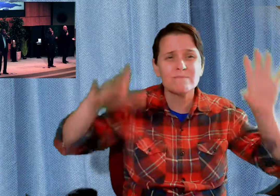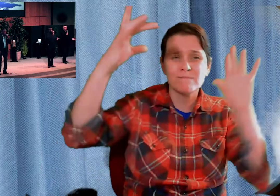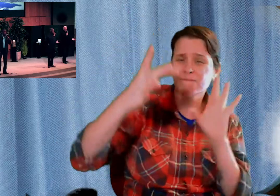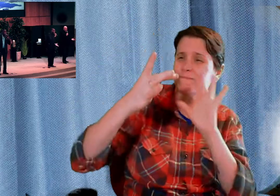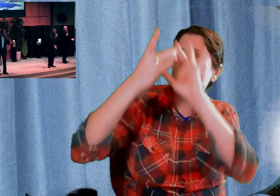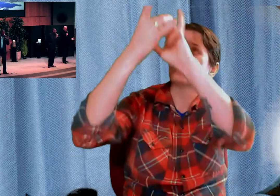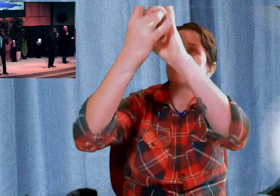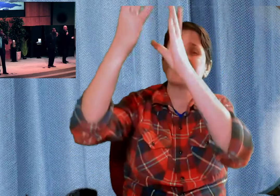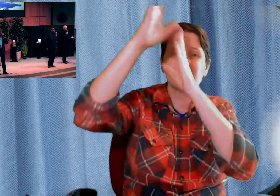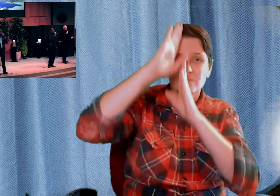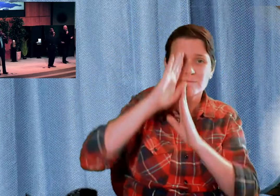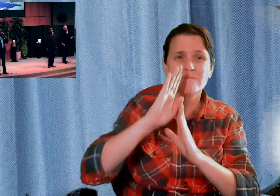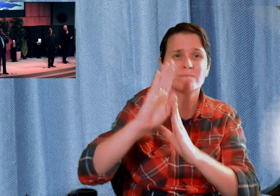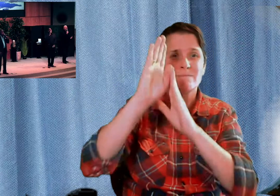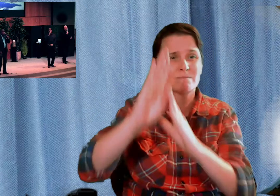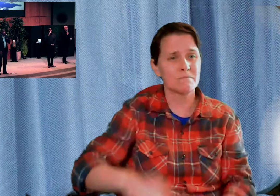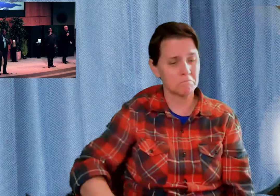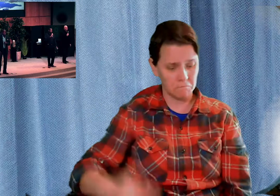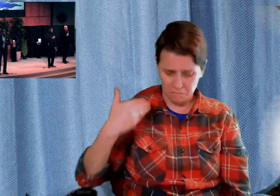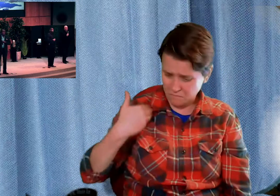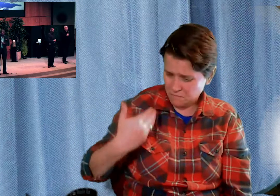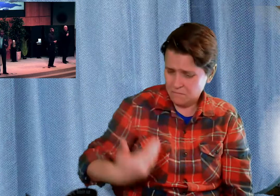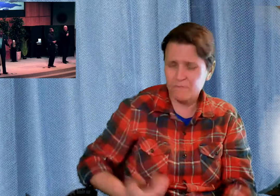God. I am holy.